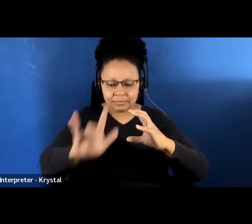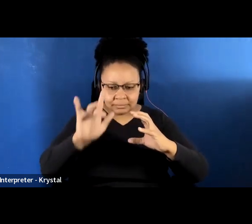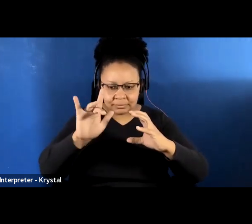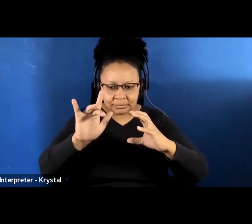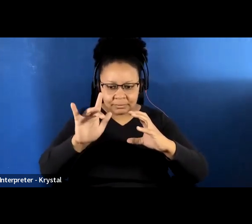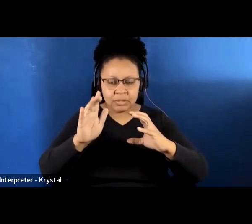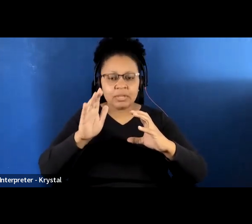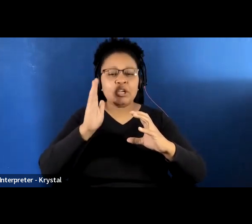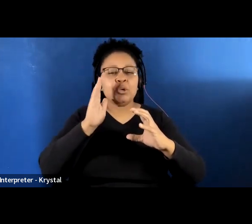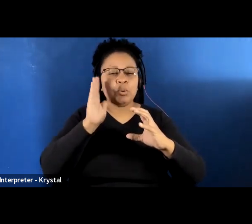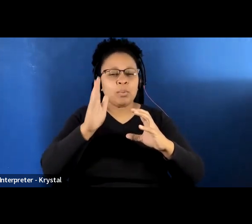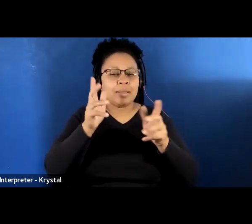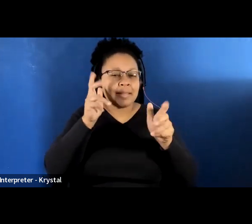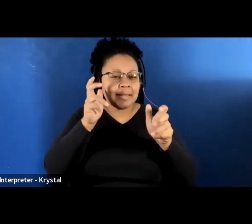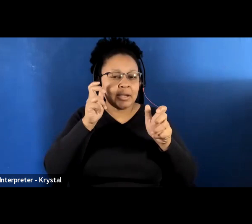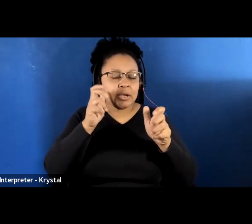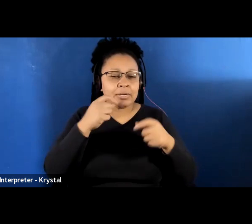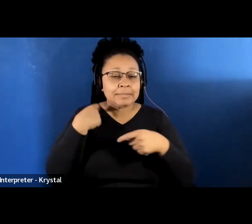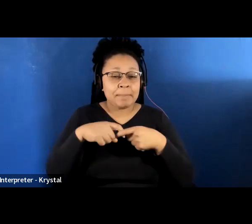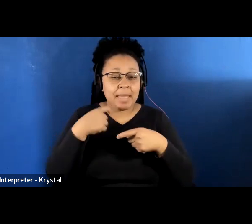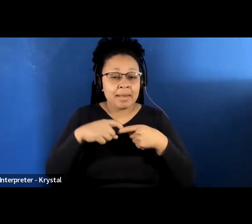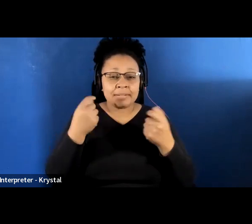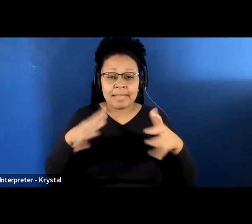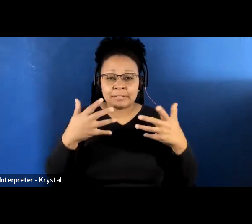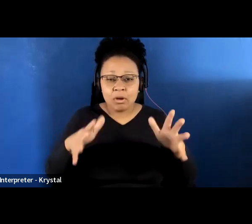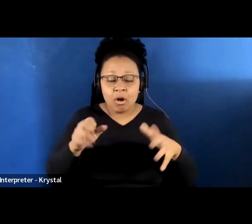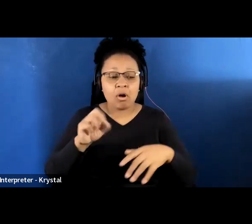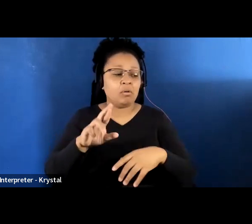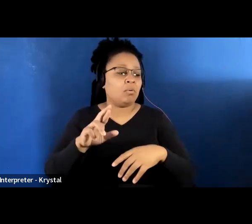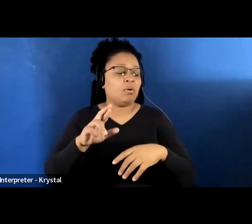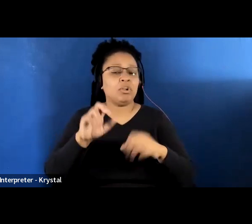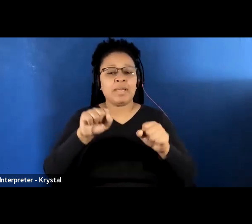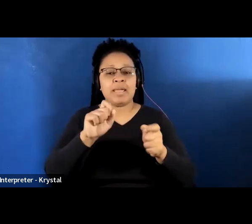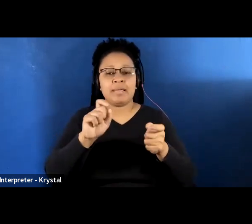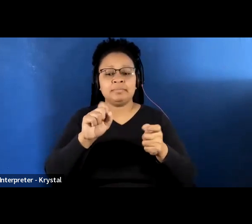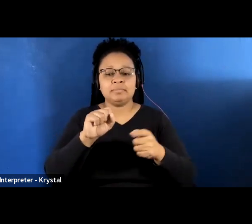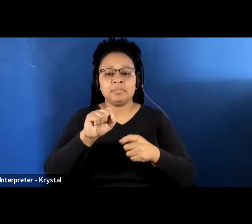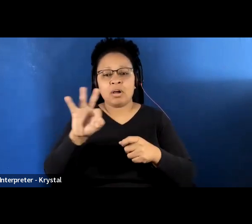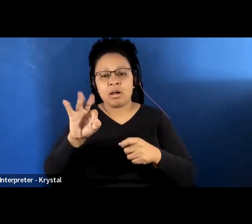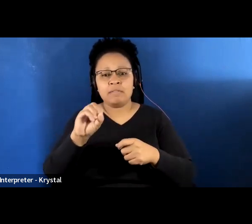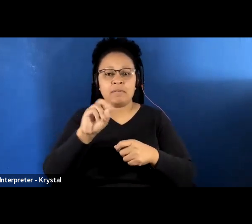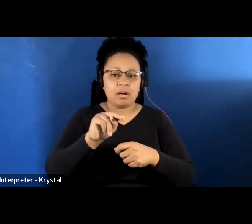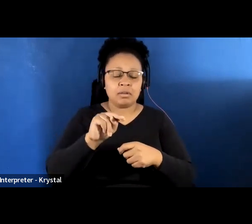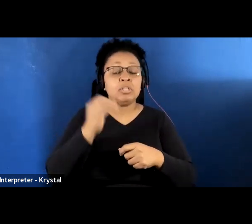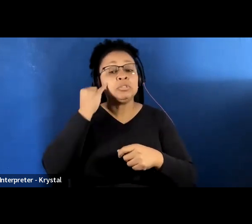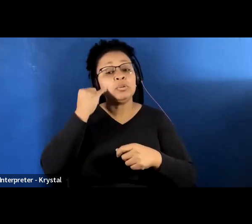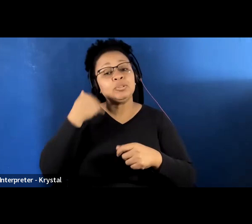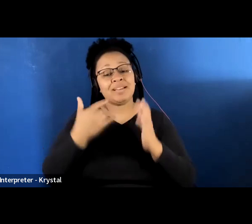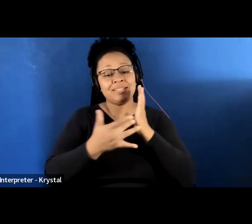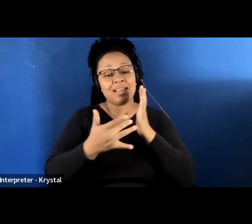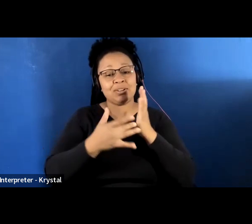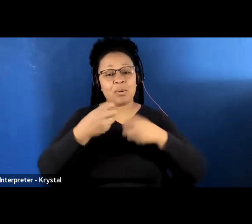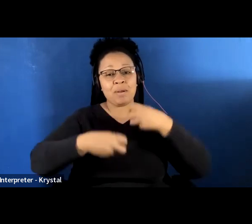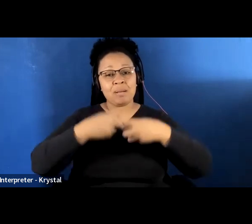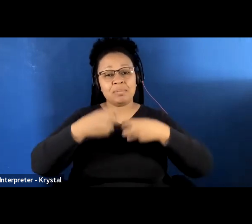on mute original audio. If you have technical issues, please use the chat feature. You can find the word